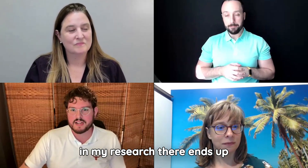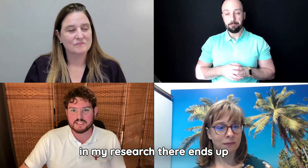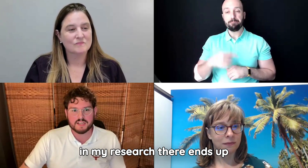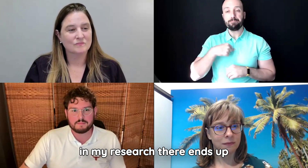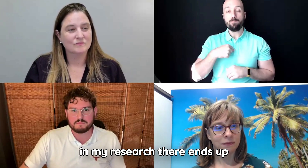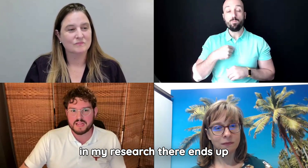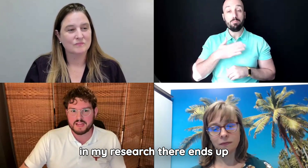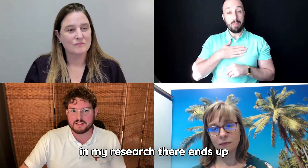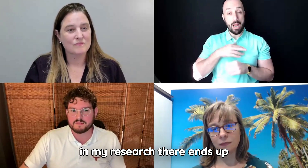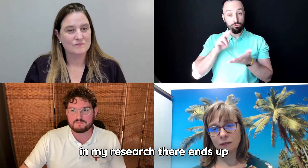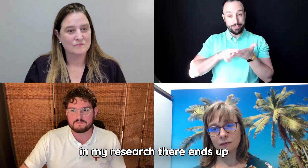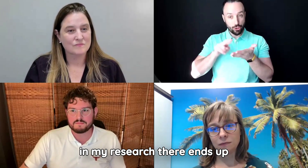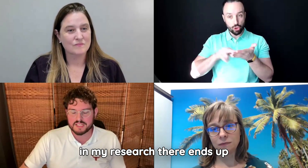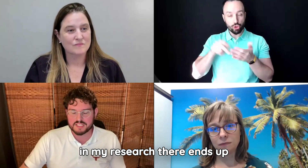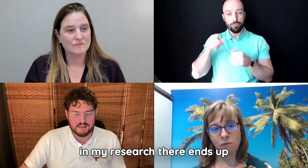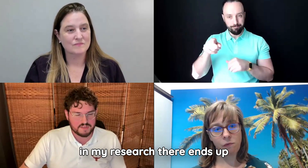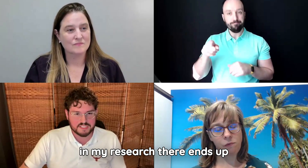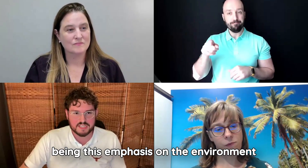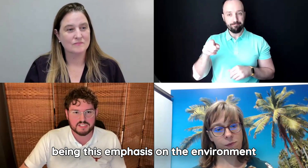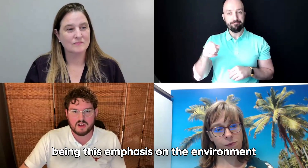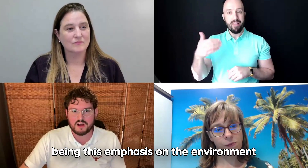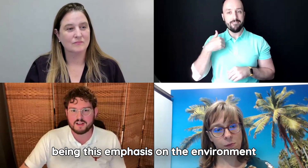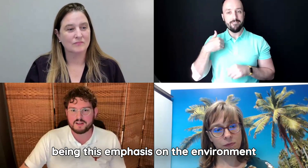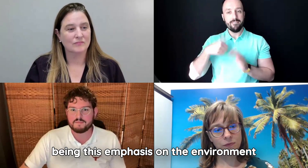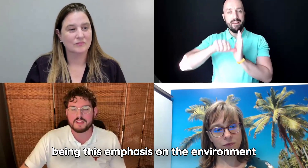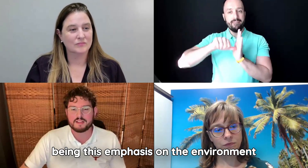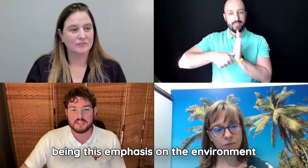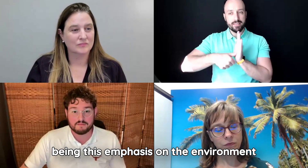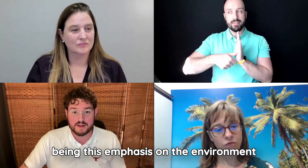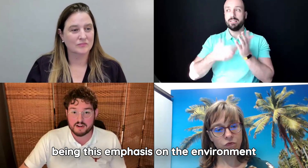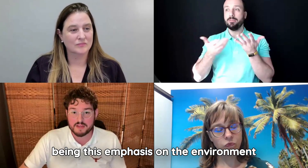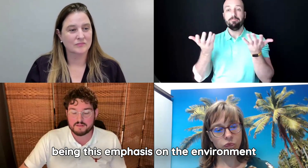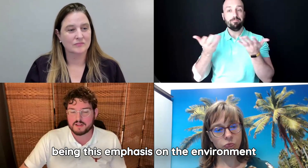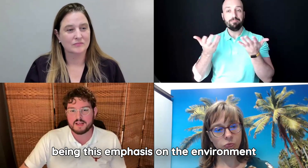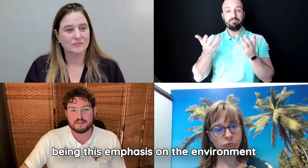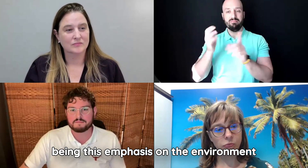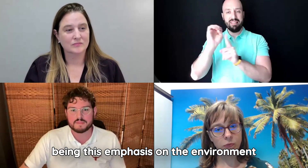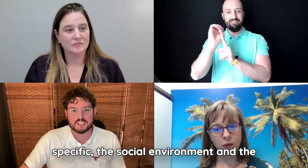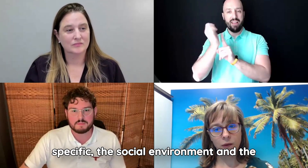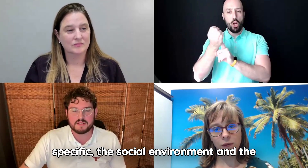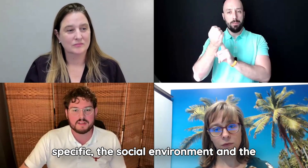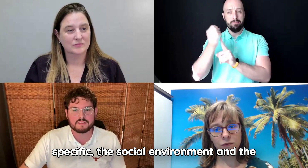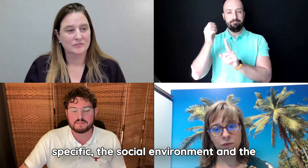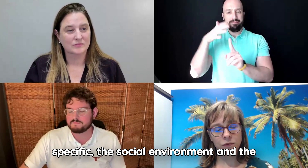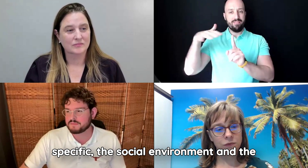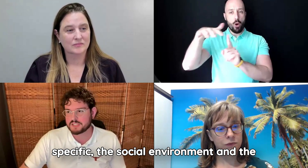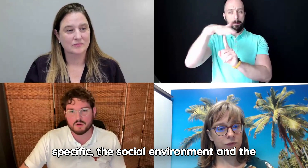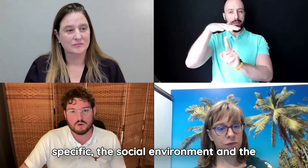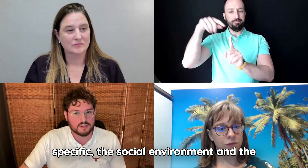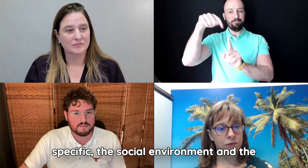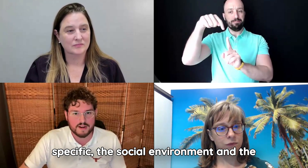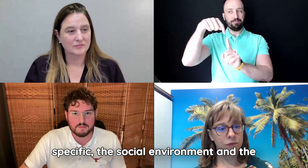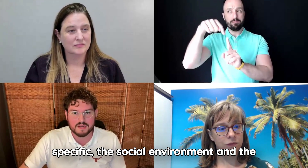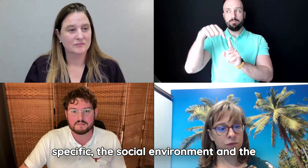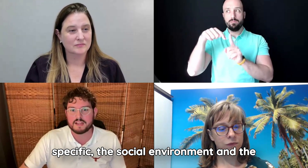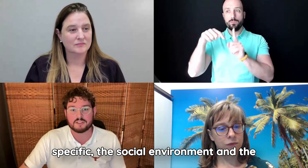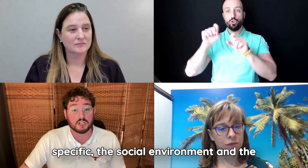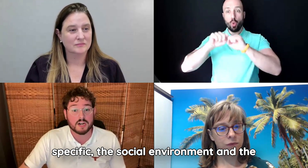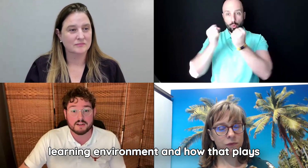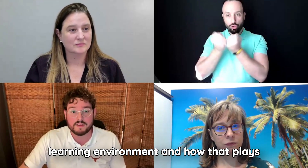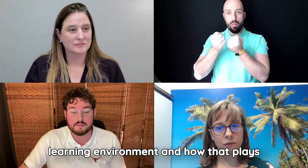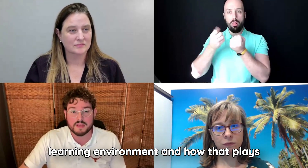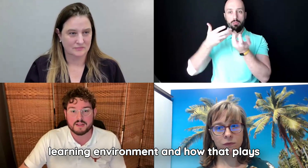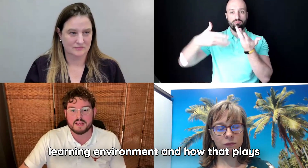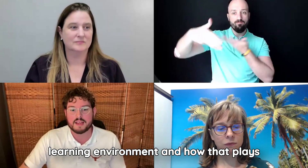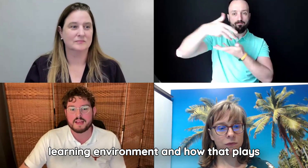research, there ends up being this emphasis on the environment, the social environment and